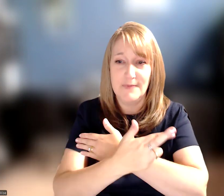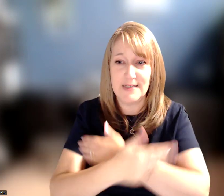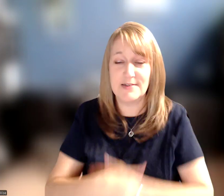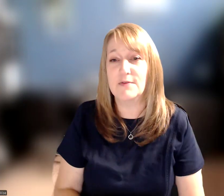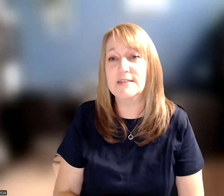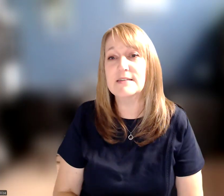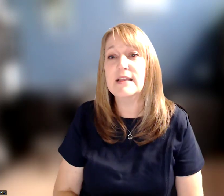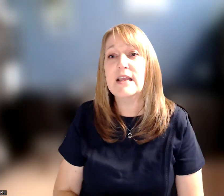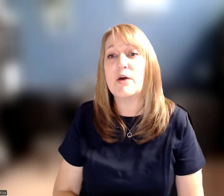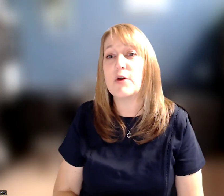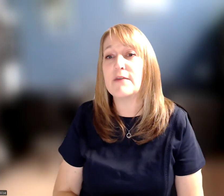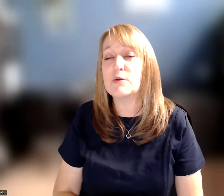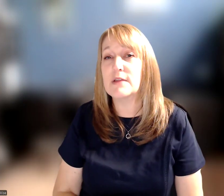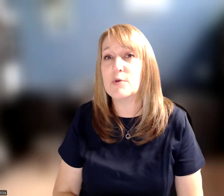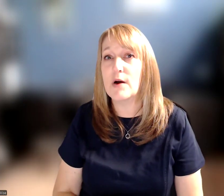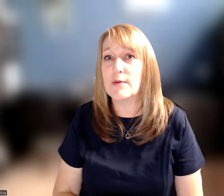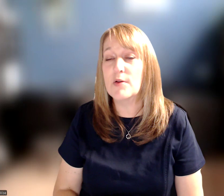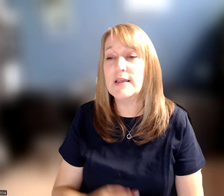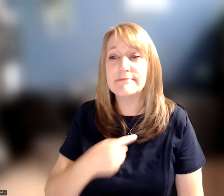that's dolphins. Or if you love guacamole,